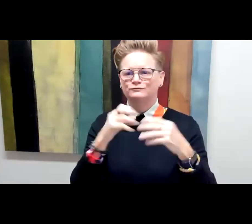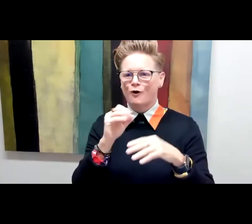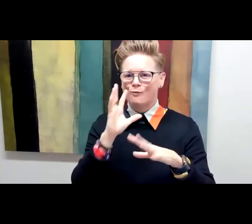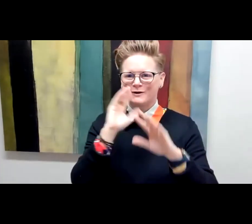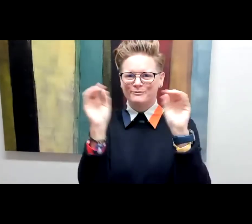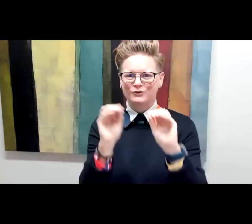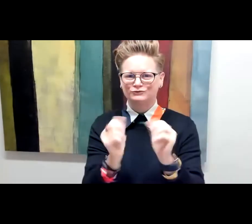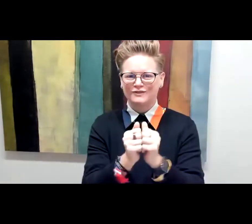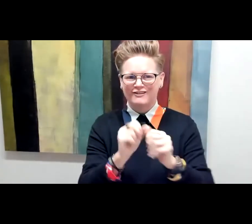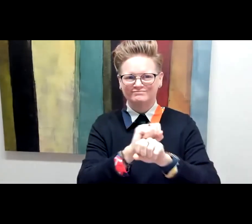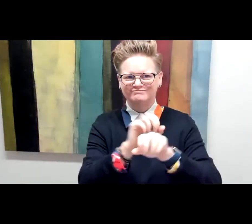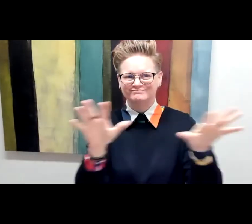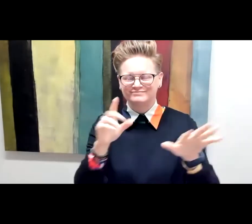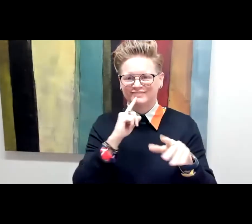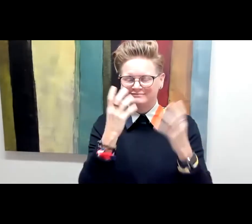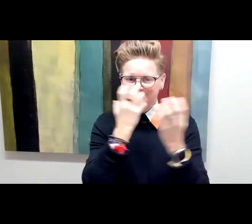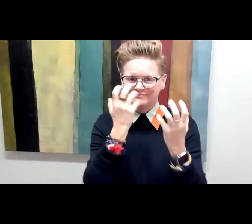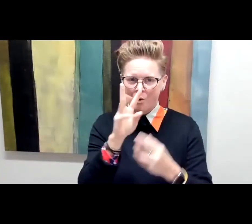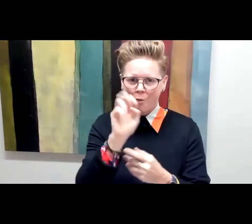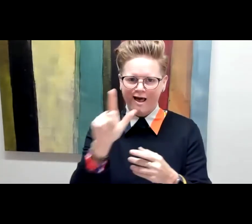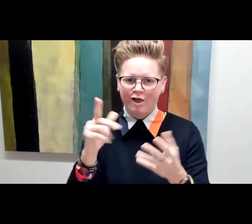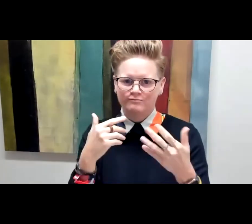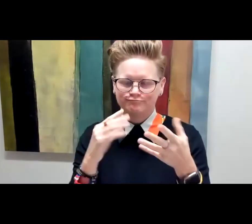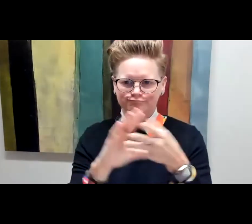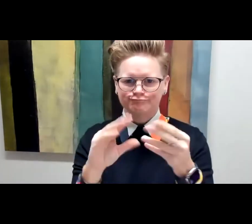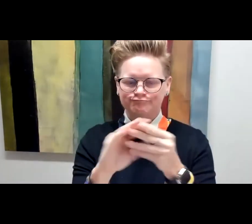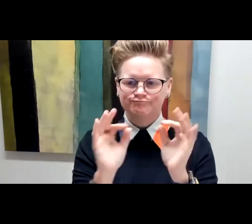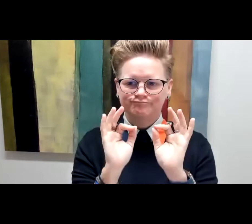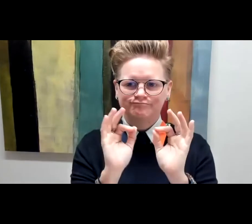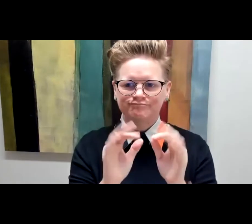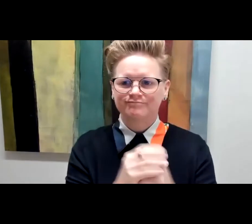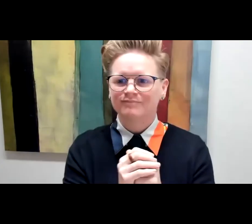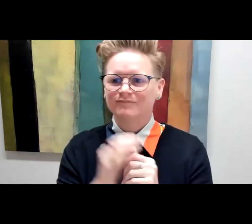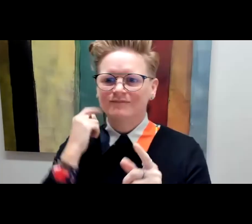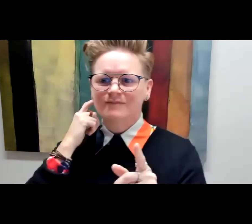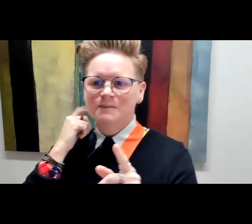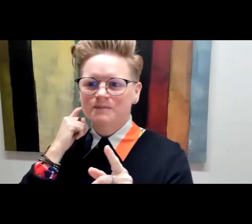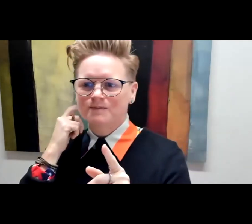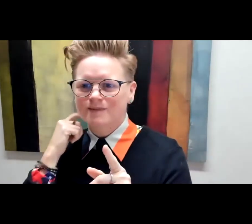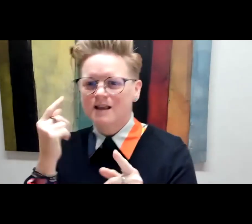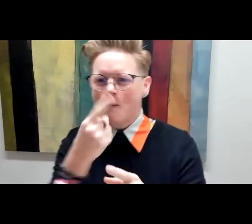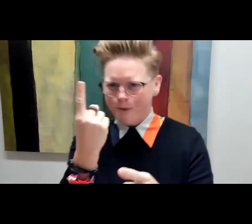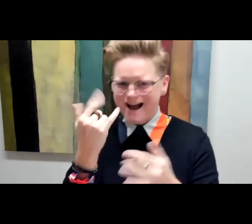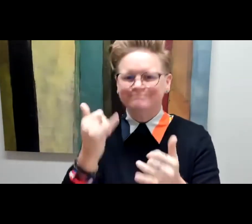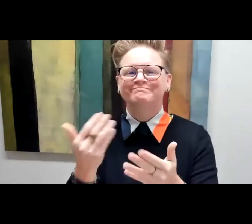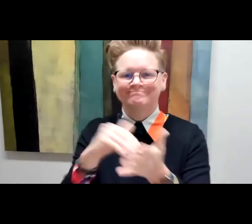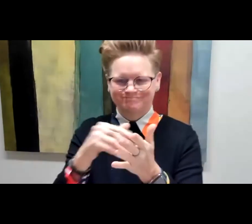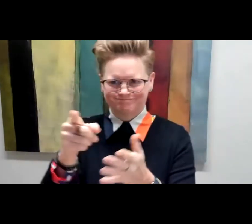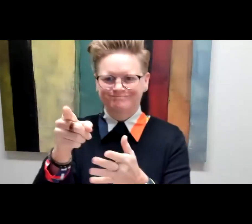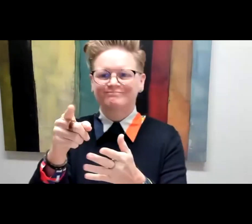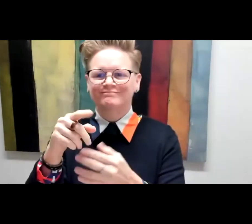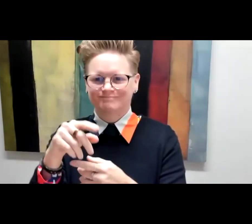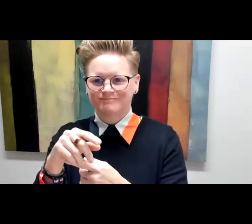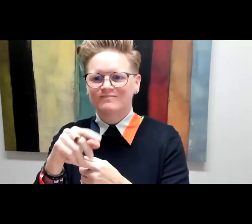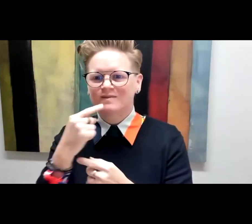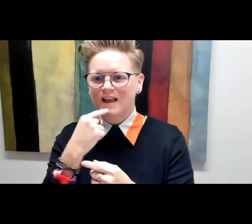those videos that you had shared. So we will put all of that together and send that out. So it's great